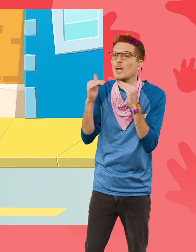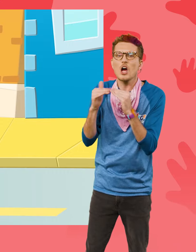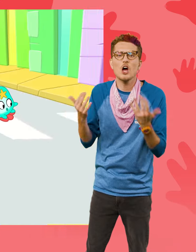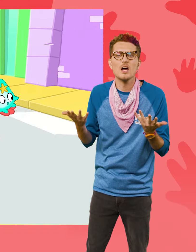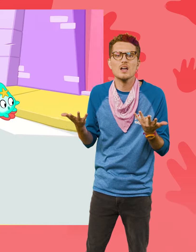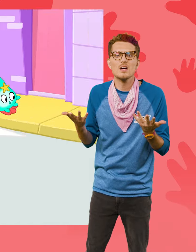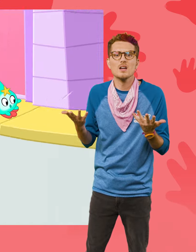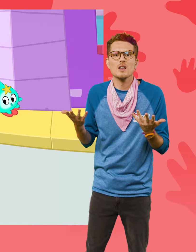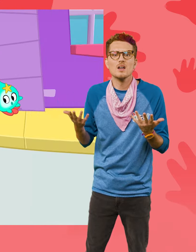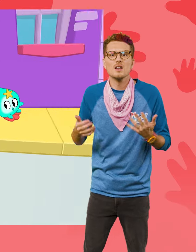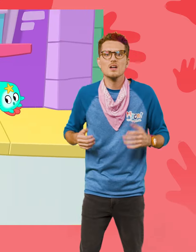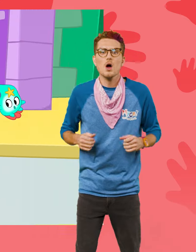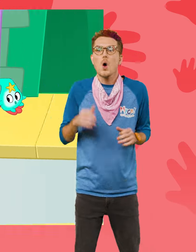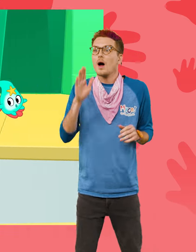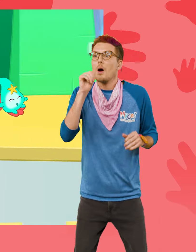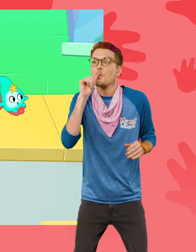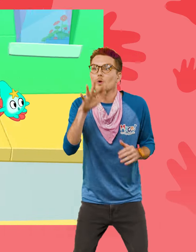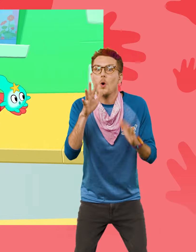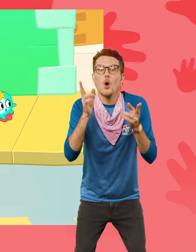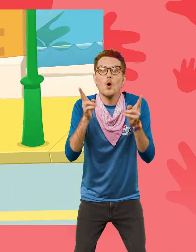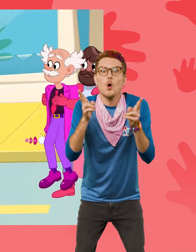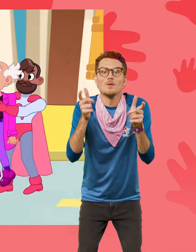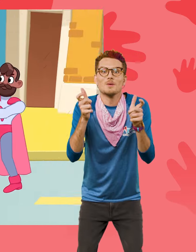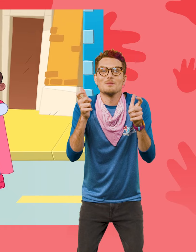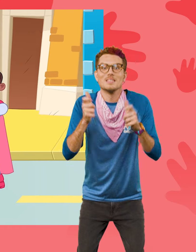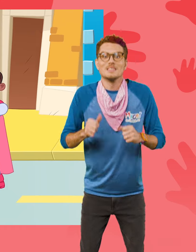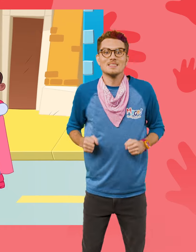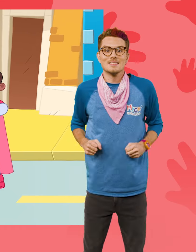Fair. Animi, quickly!